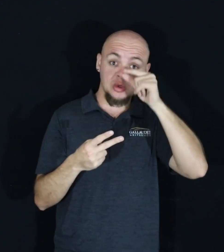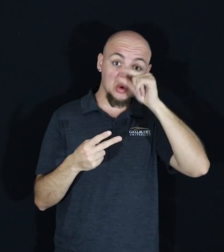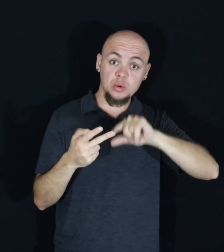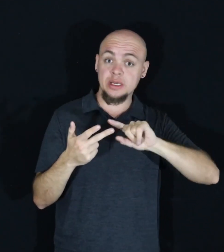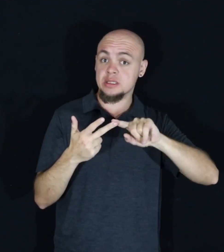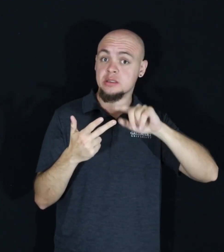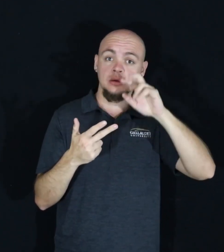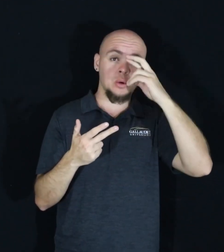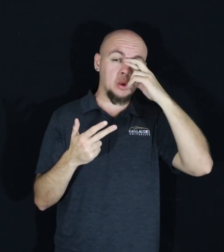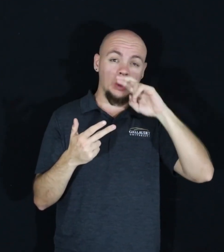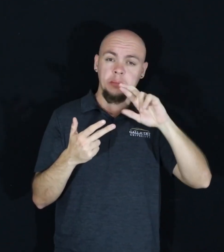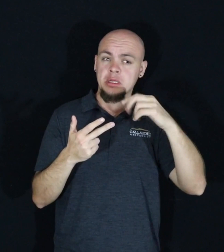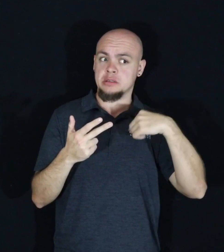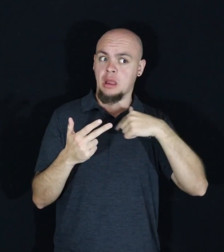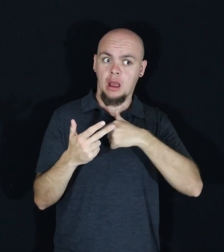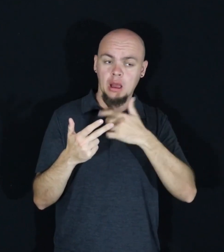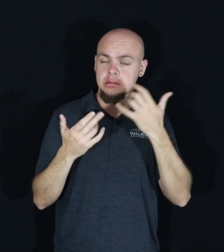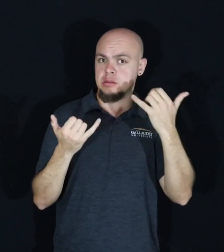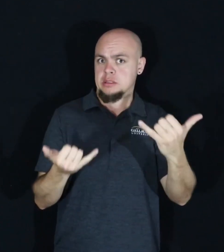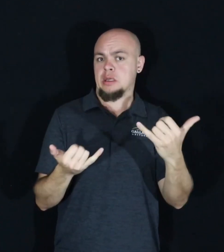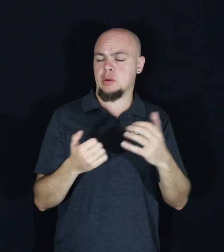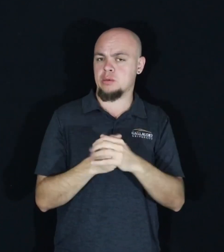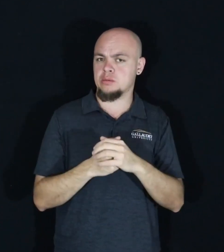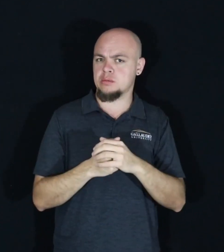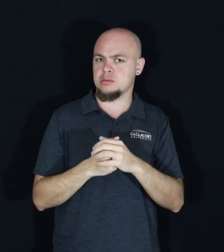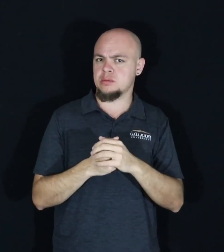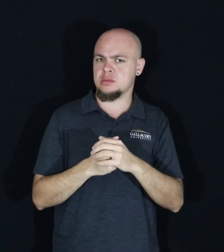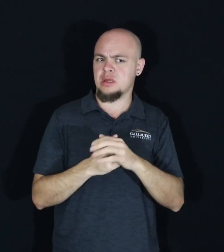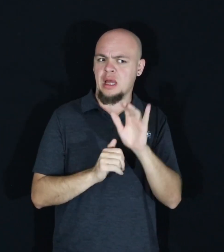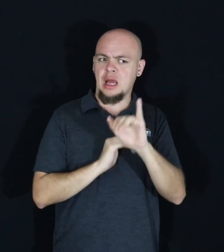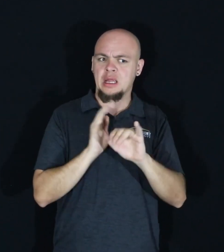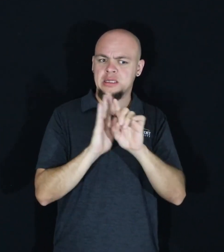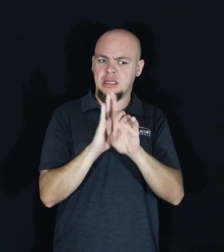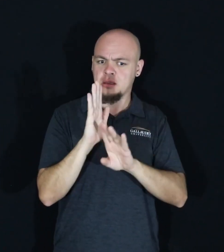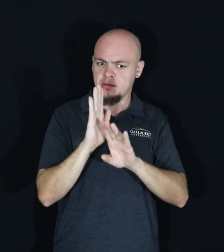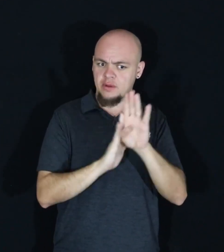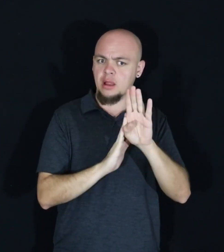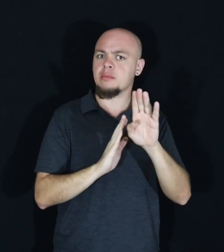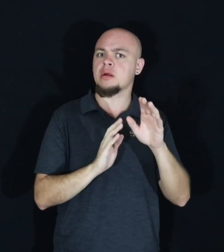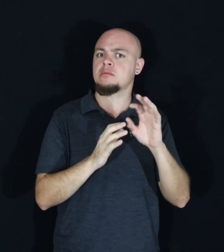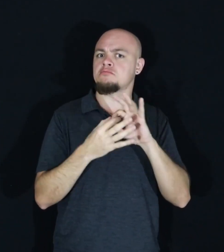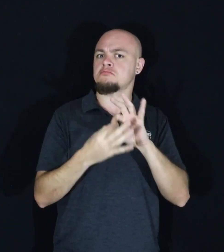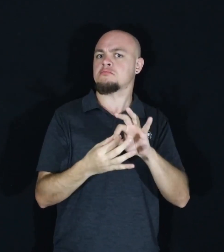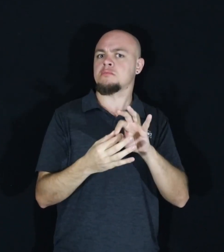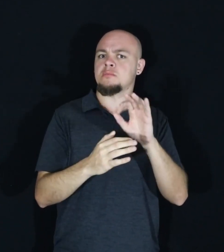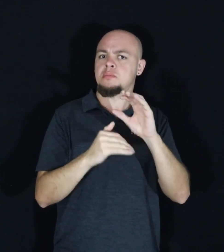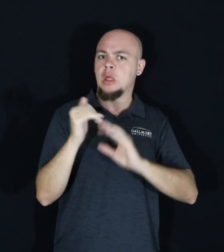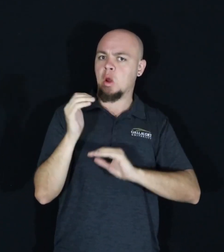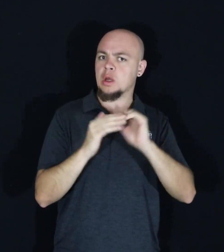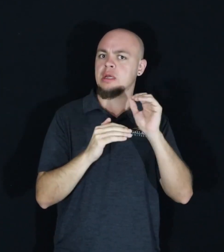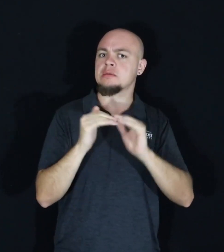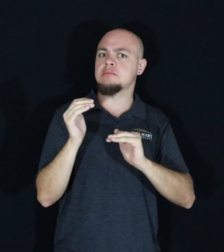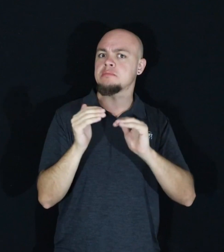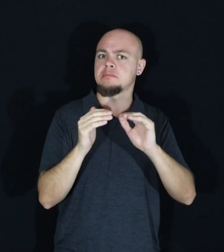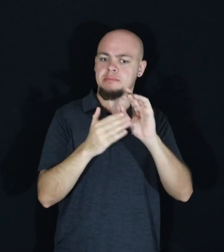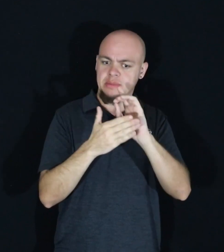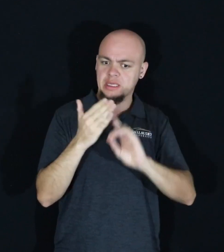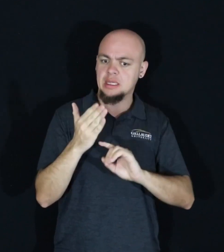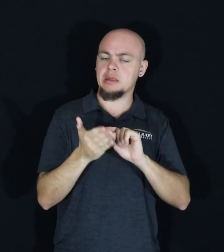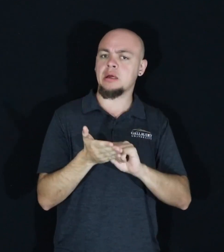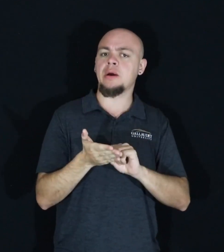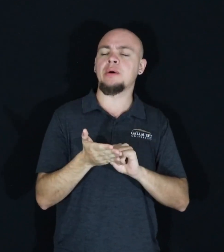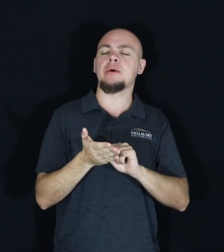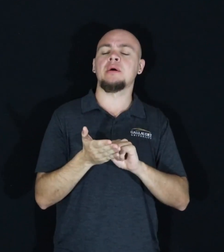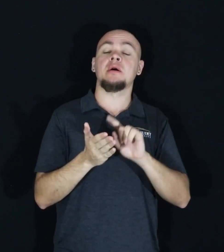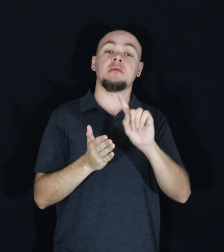to us, all of us have created our own identity regarding architecture. However,